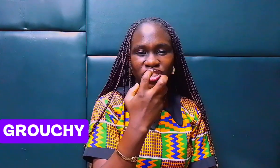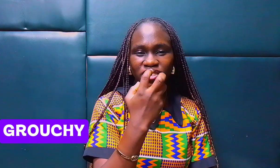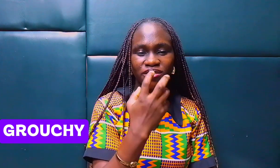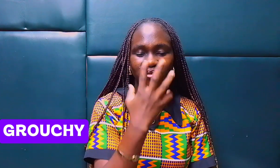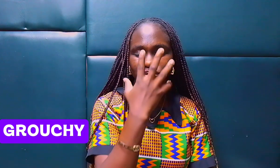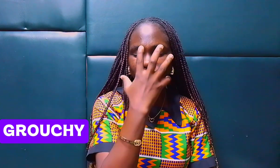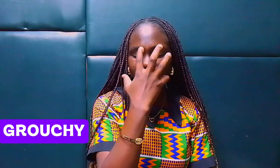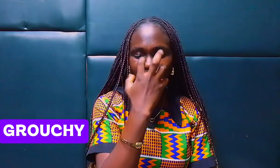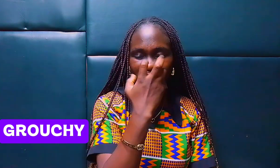Grouchy.